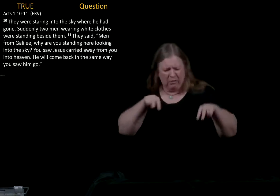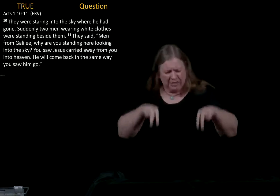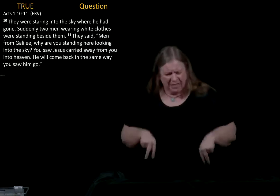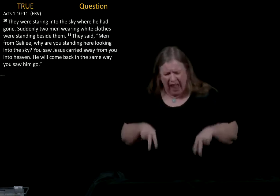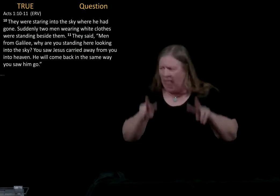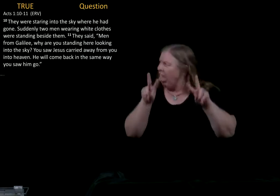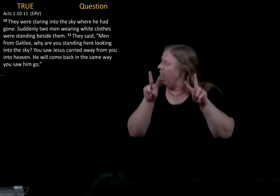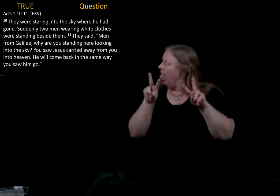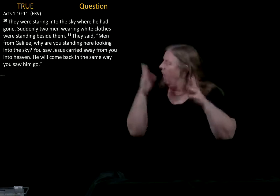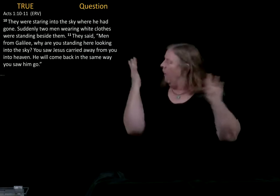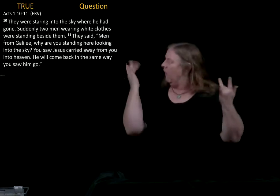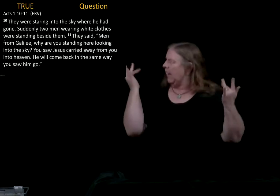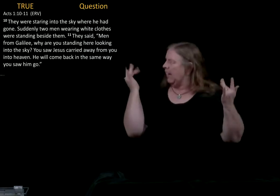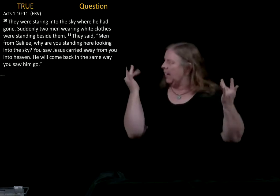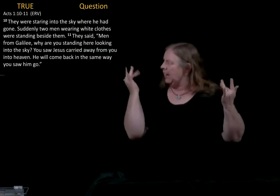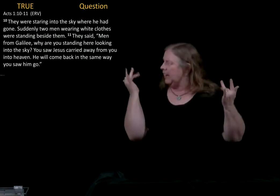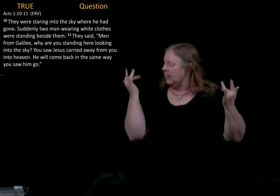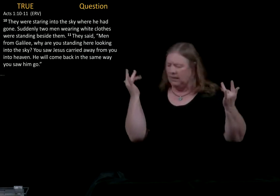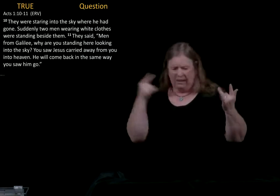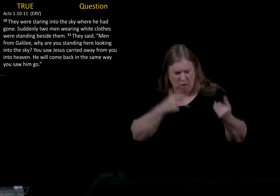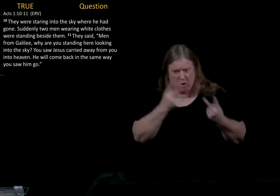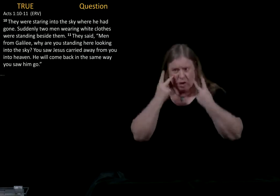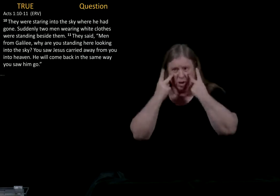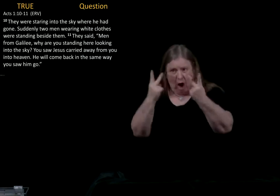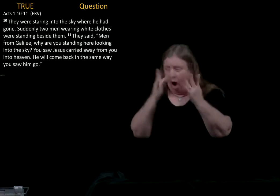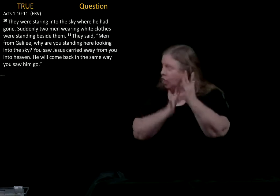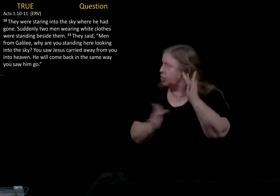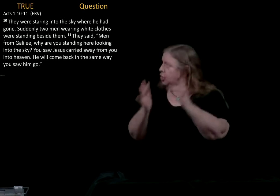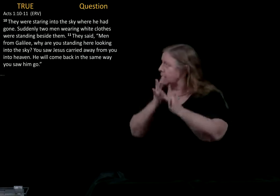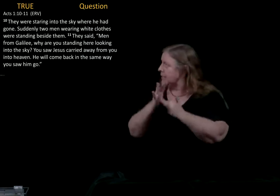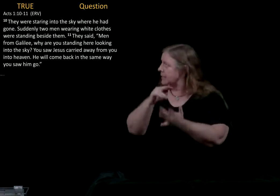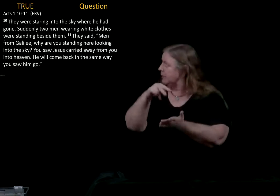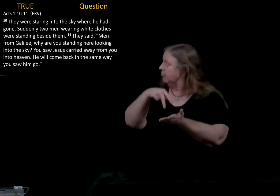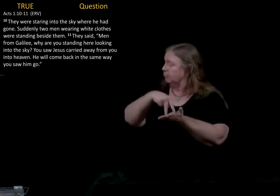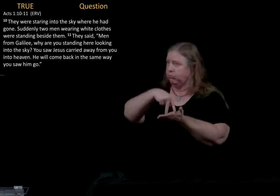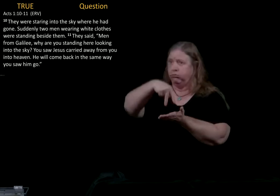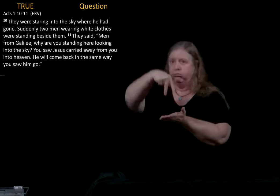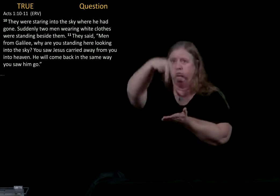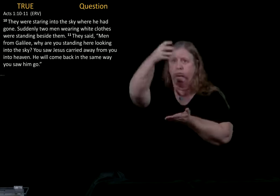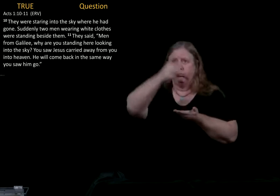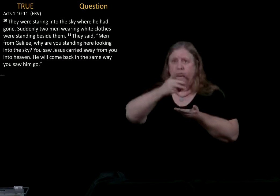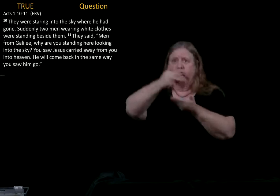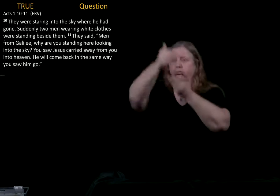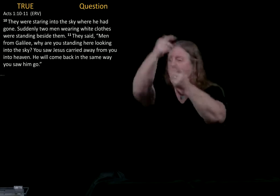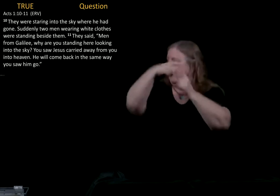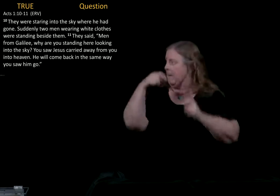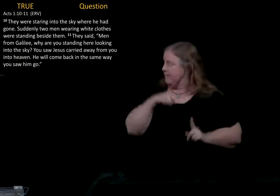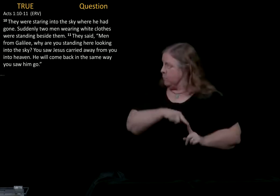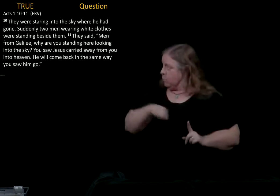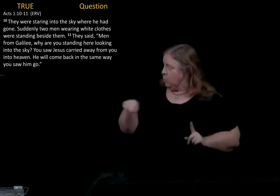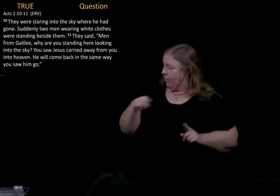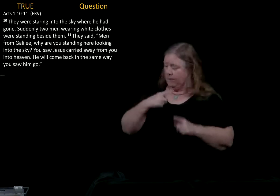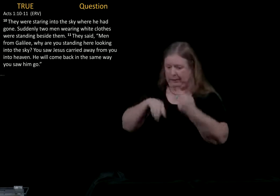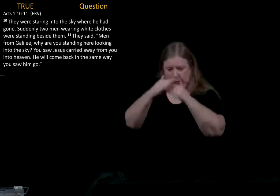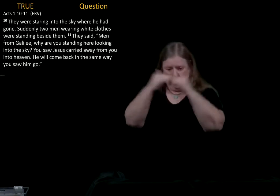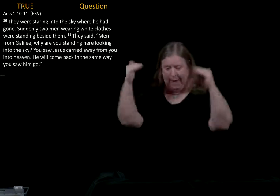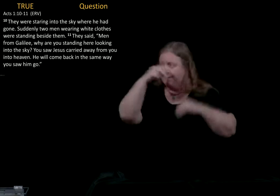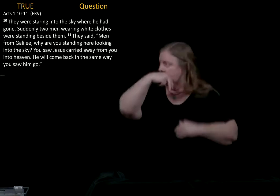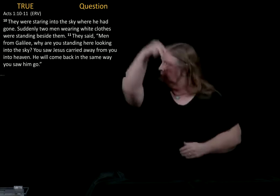why are you standing here looking into the sky? You saw Jesus carried away from you into heaven.